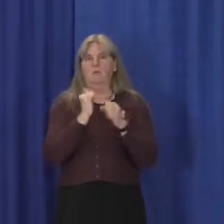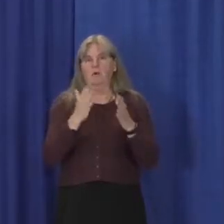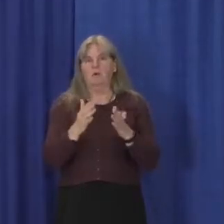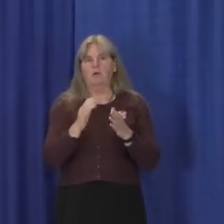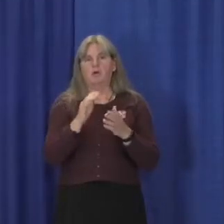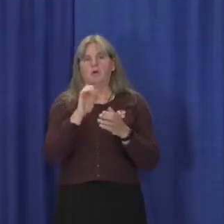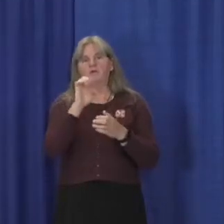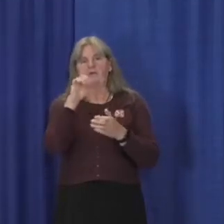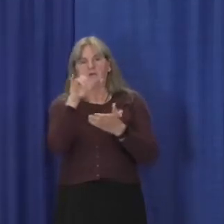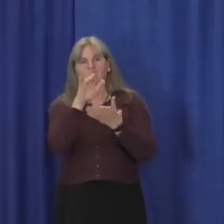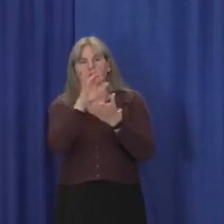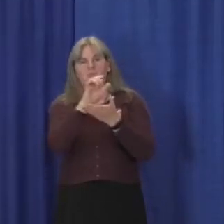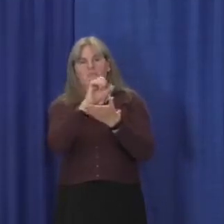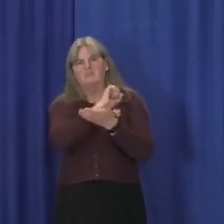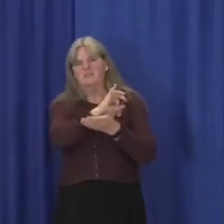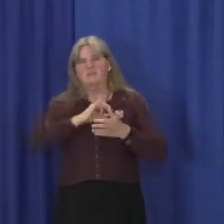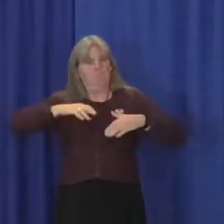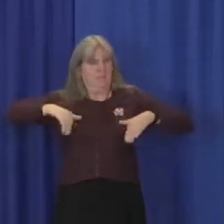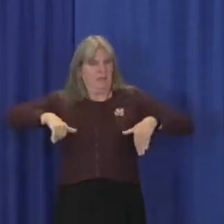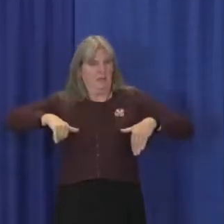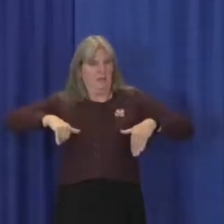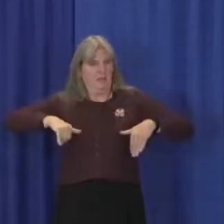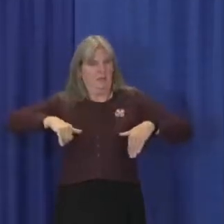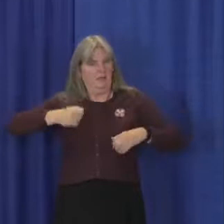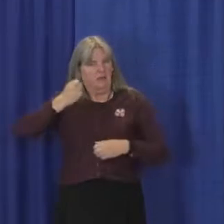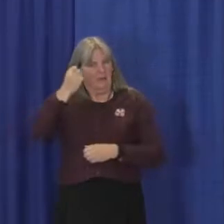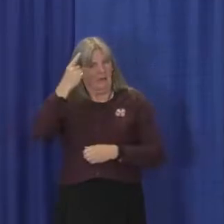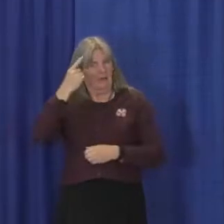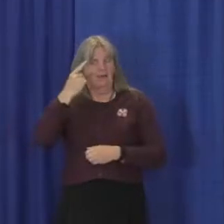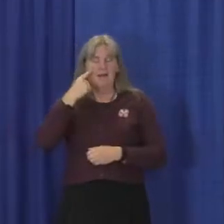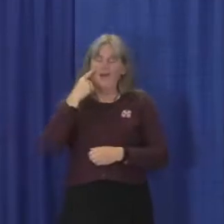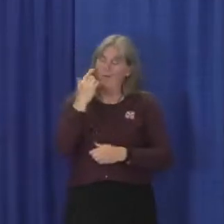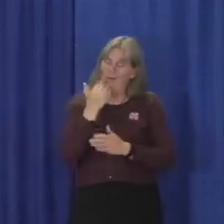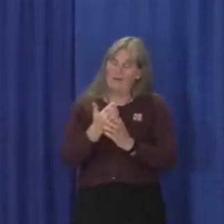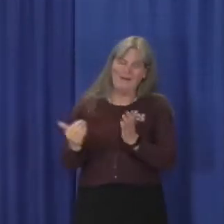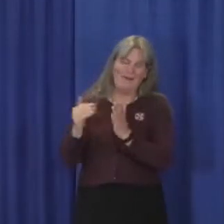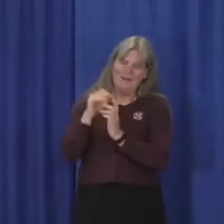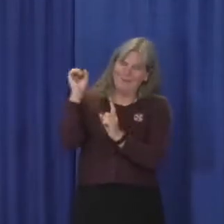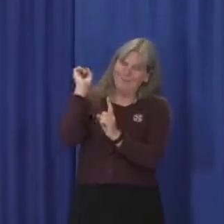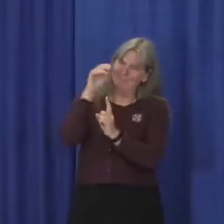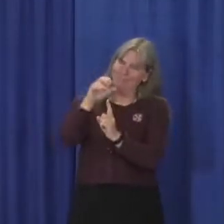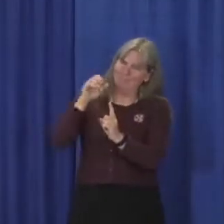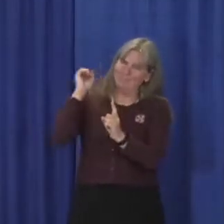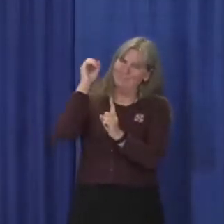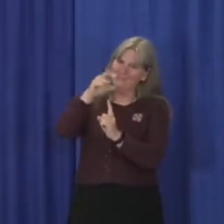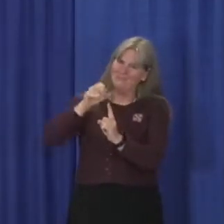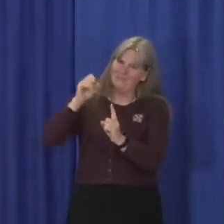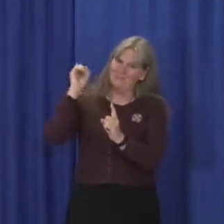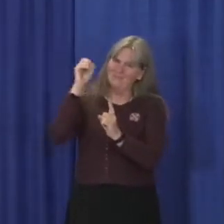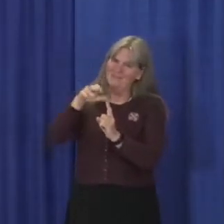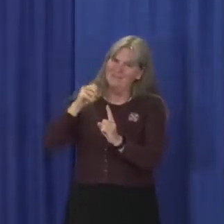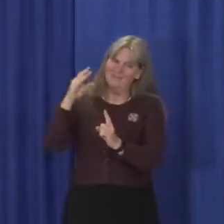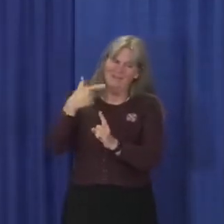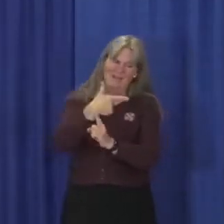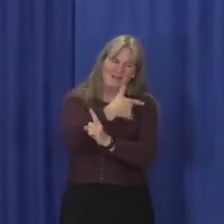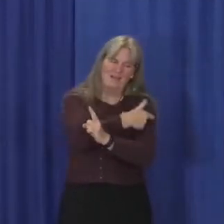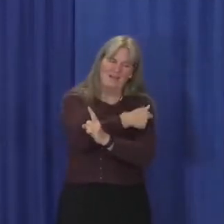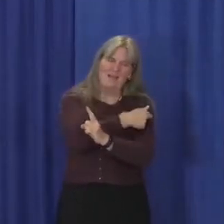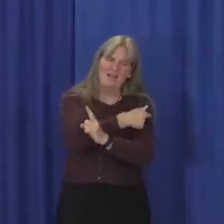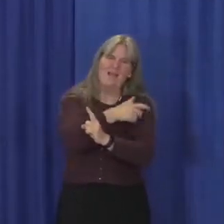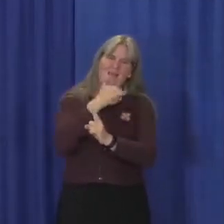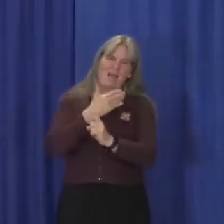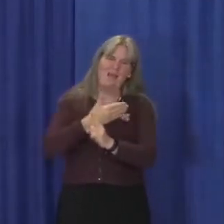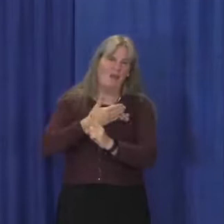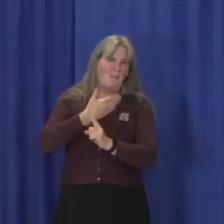staff. It is clear that vaccines, and again, I'll harp on this every time I have the opportunity to, is, provides the strongest barrier